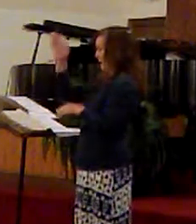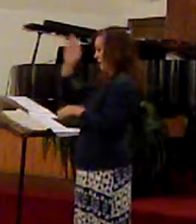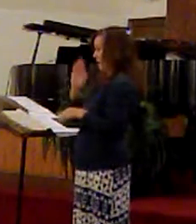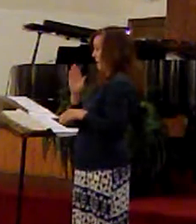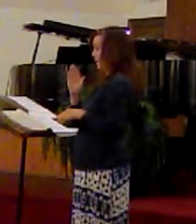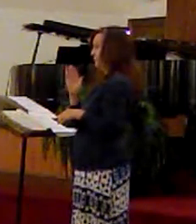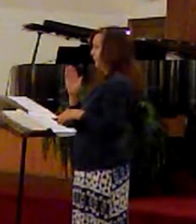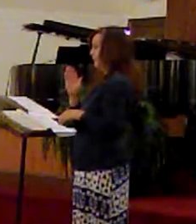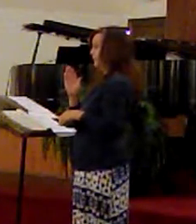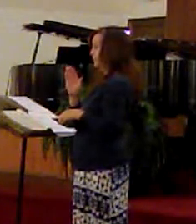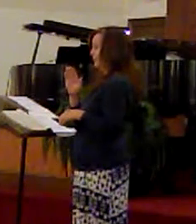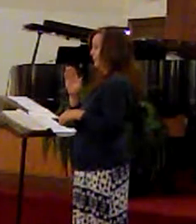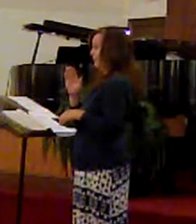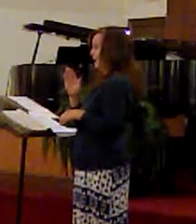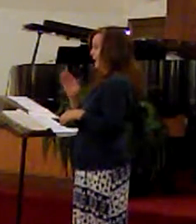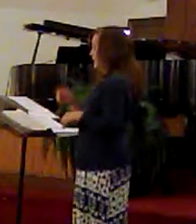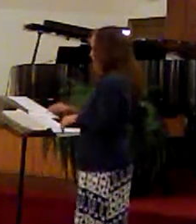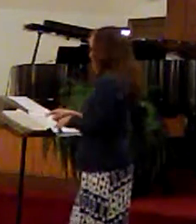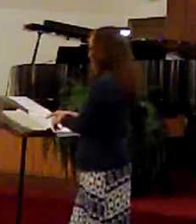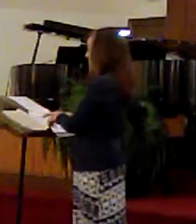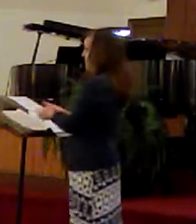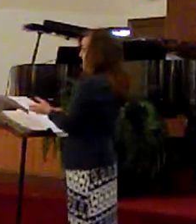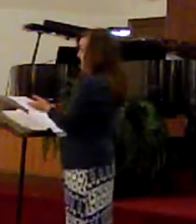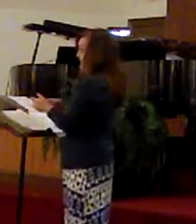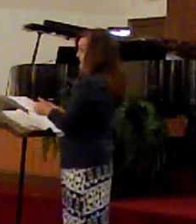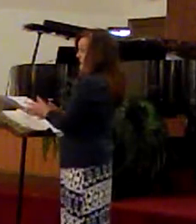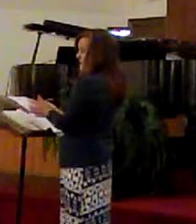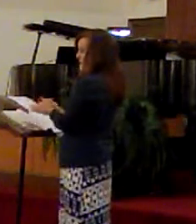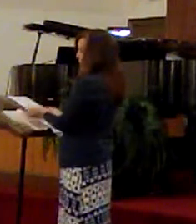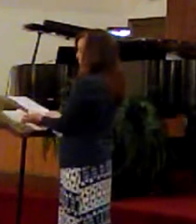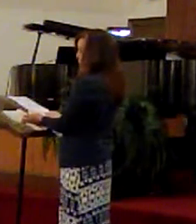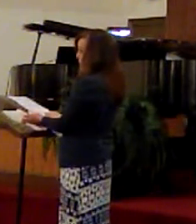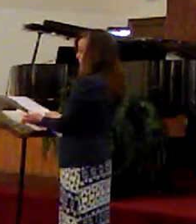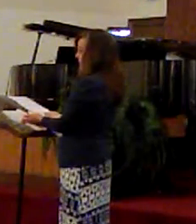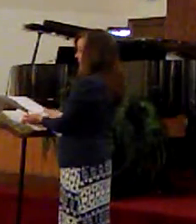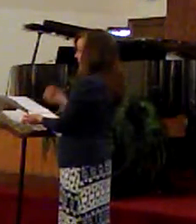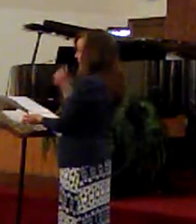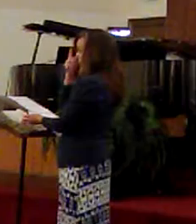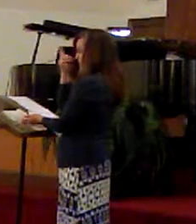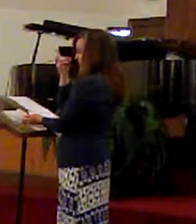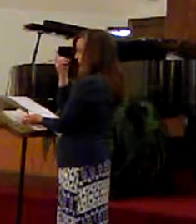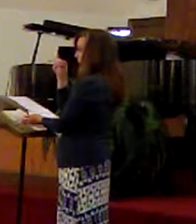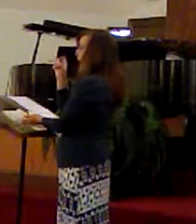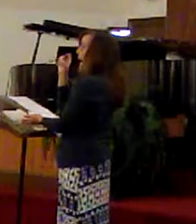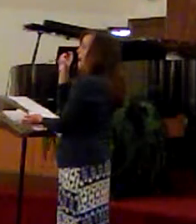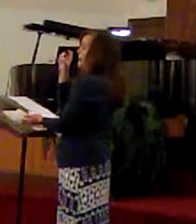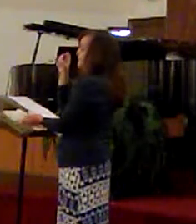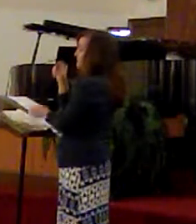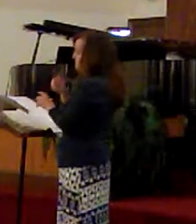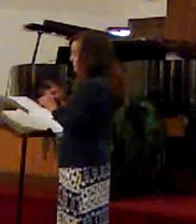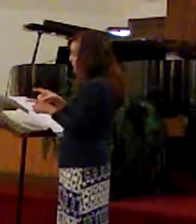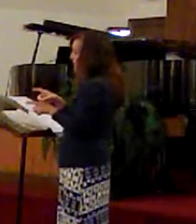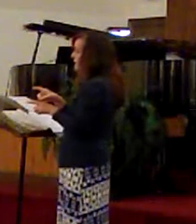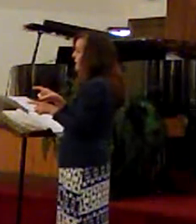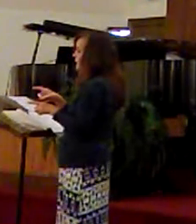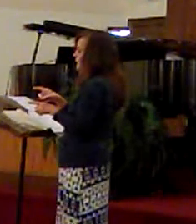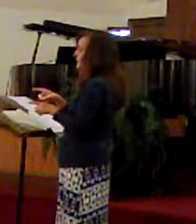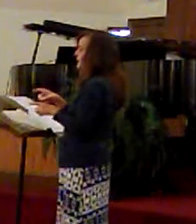understand that there's going to be certain things in the Bible I'm just going to have to take by faith and trust God and his